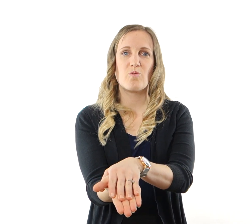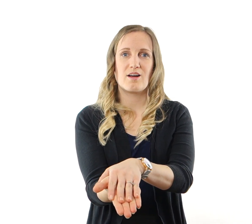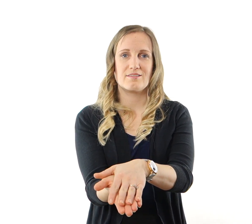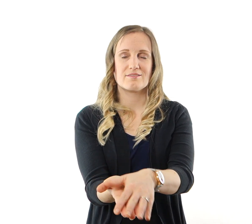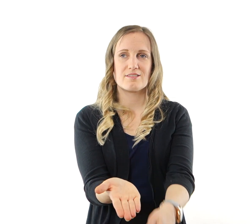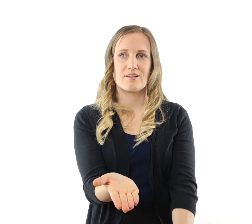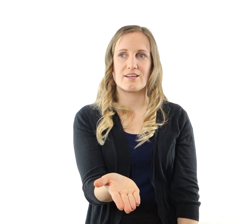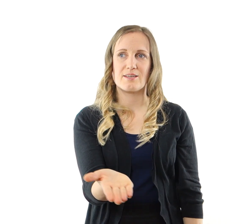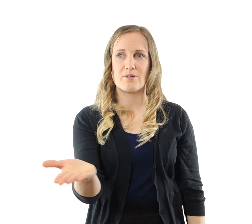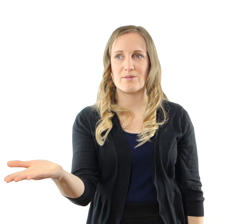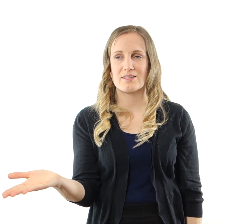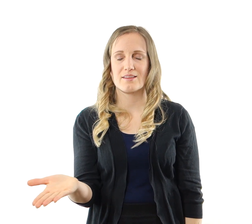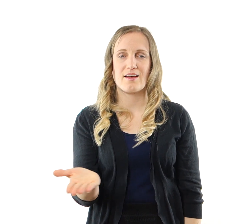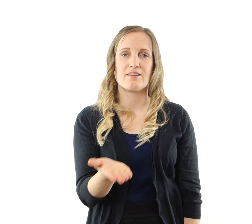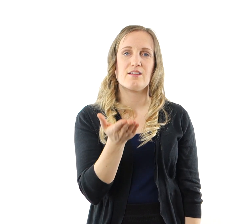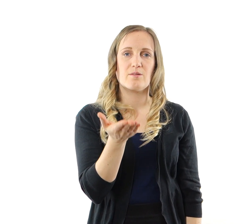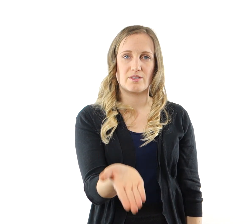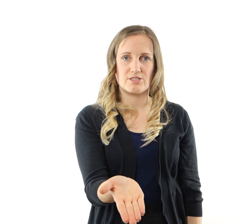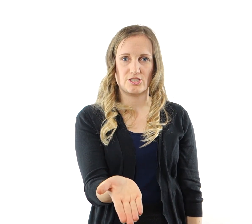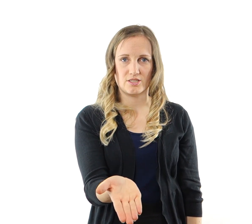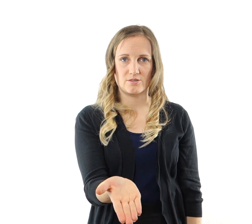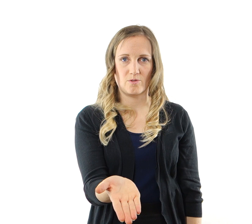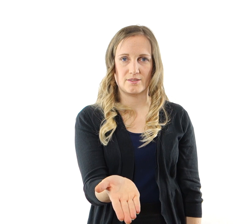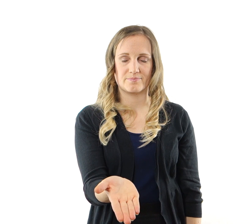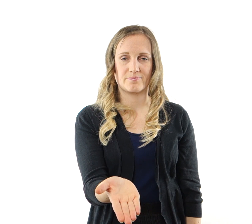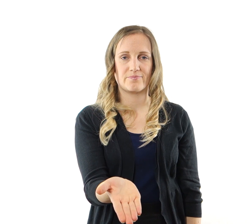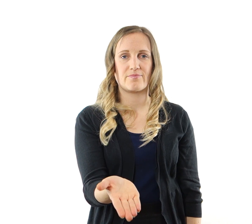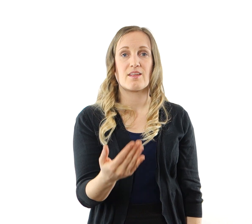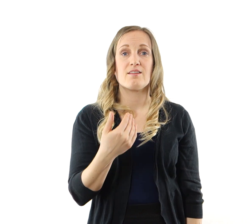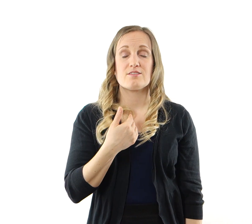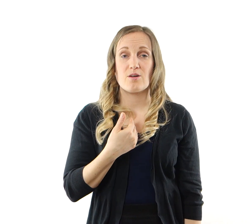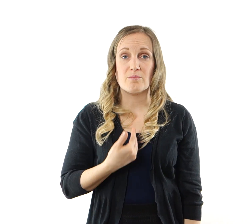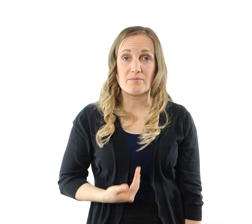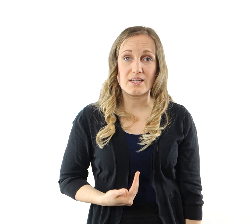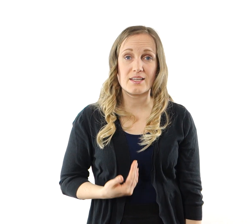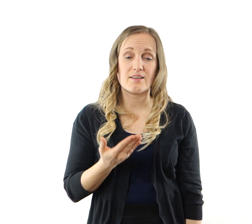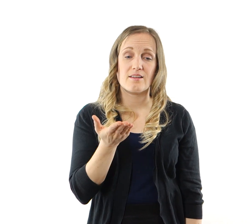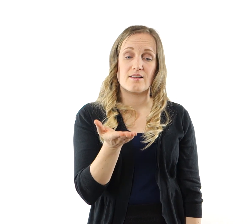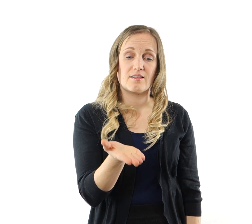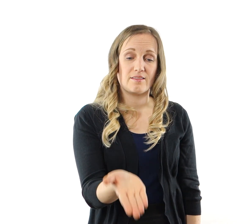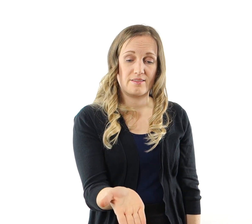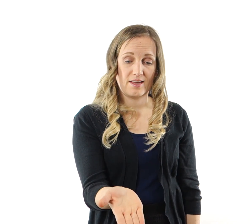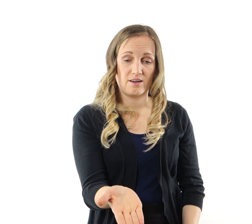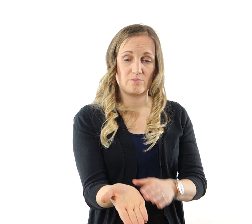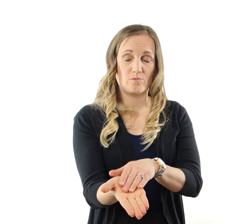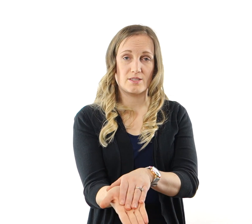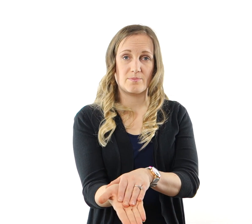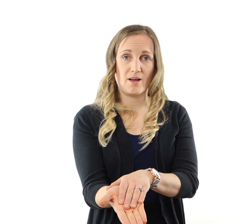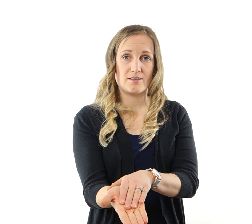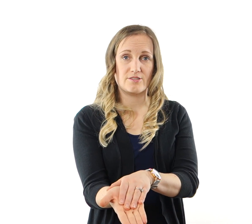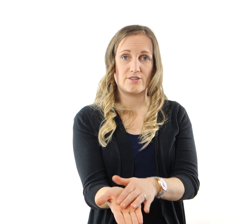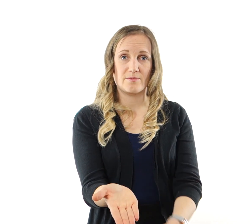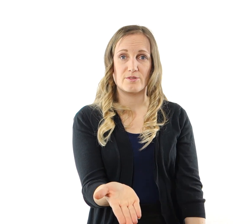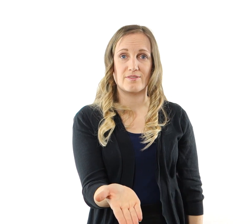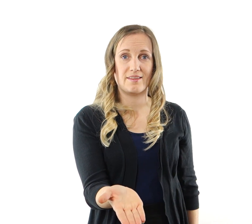one. Sorry, I keep going like that, but it's just one. So me, there, one spot, you're not moving